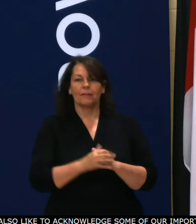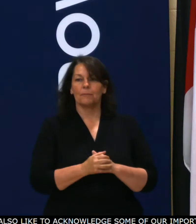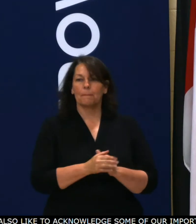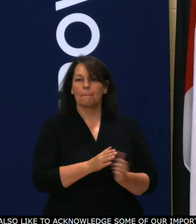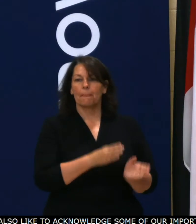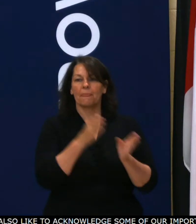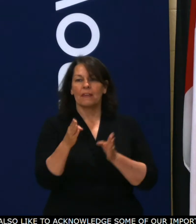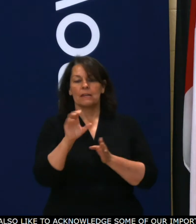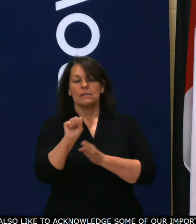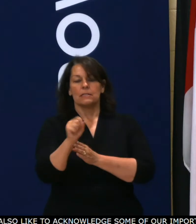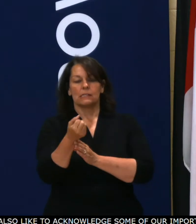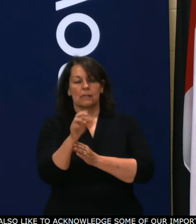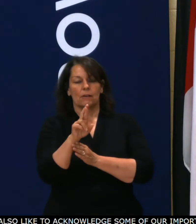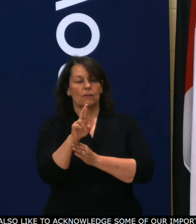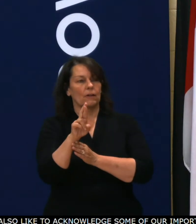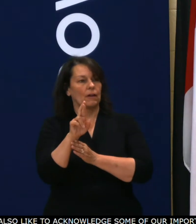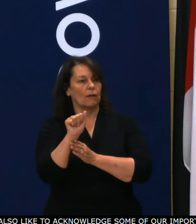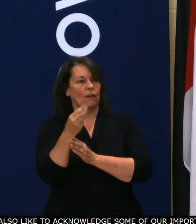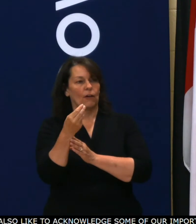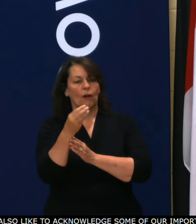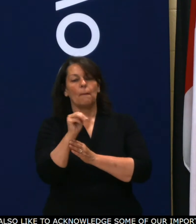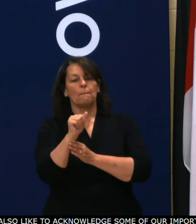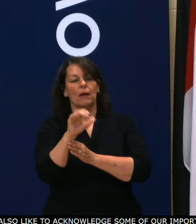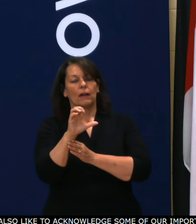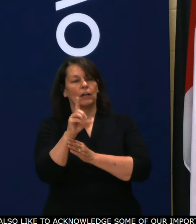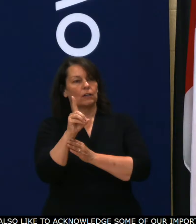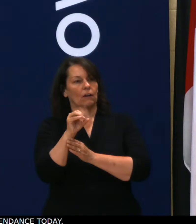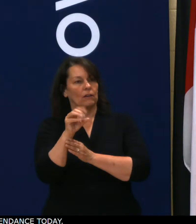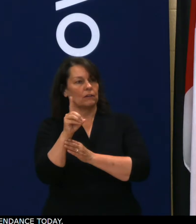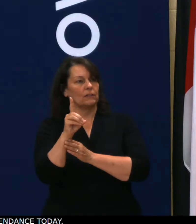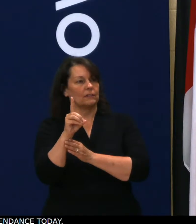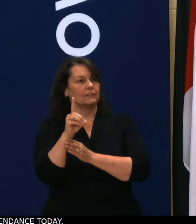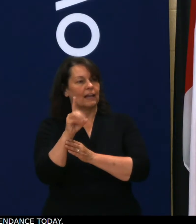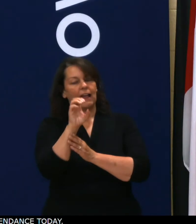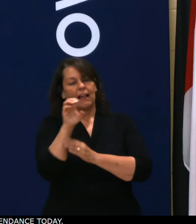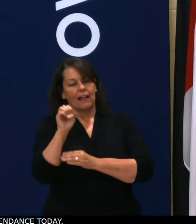Sarah McDonald, Elder and Knowledge Holder, Annapolis Valley First Nation.